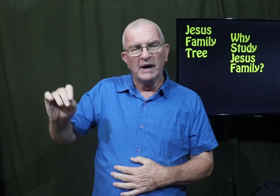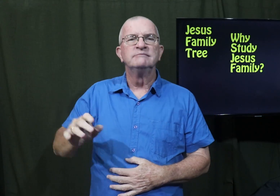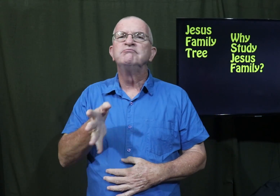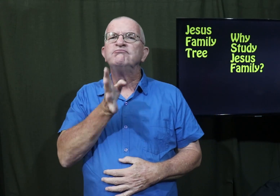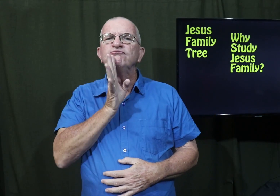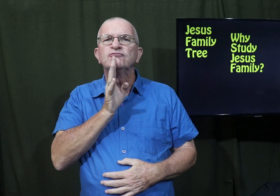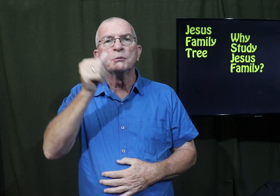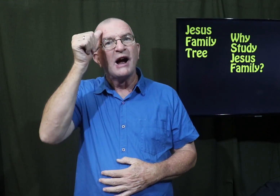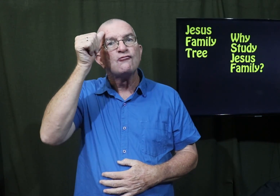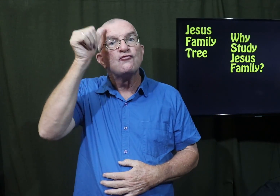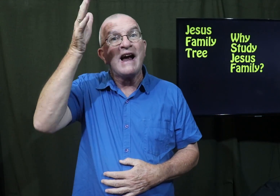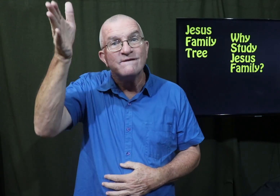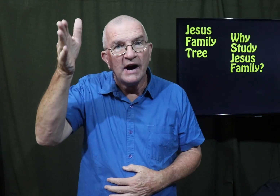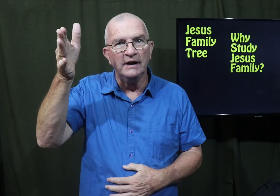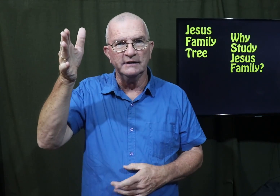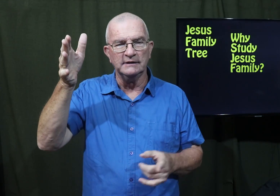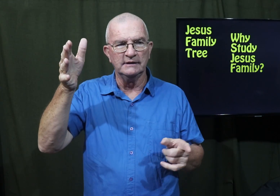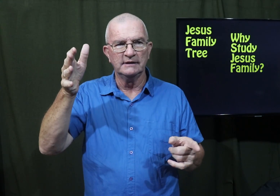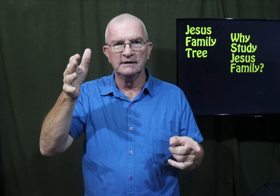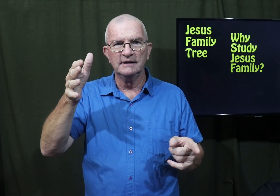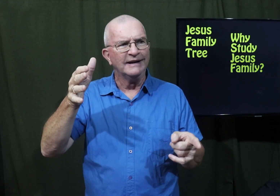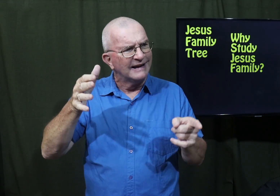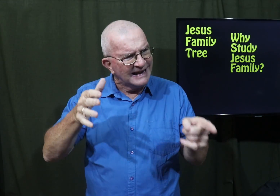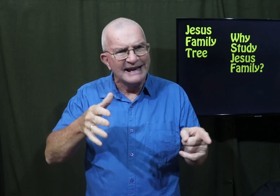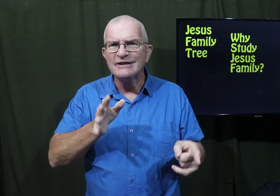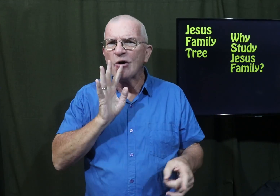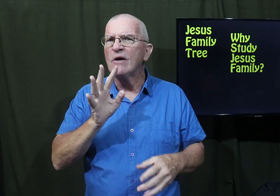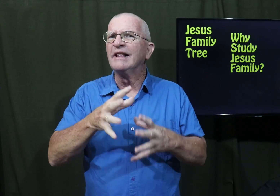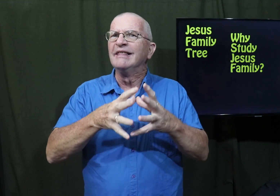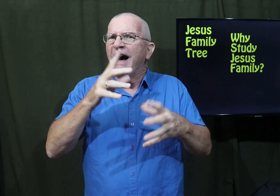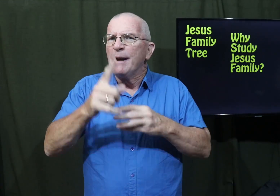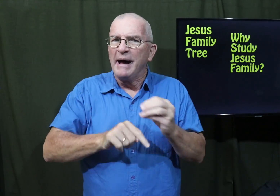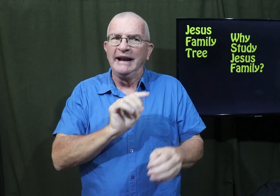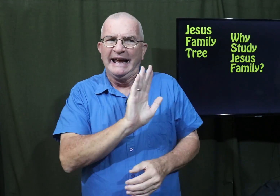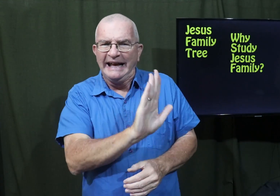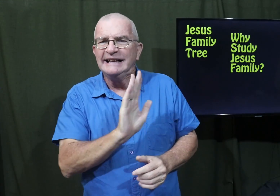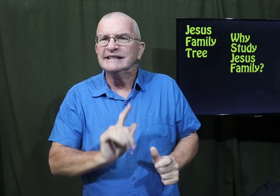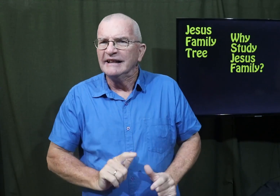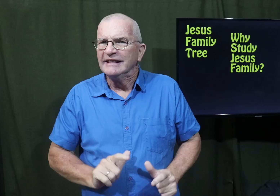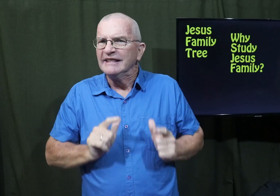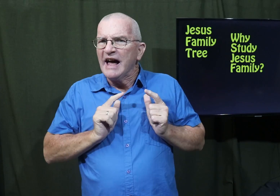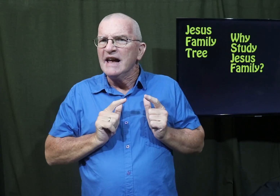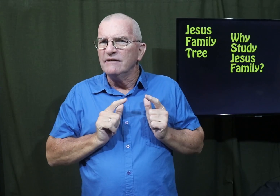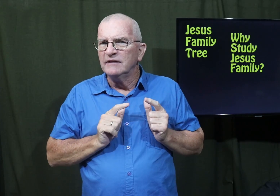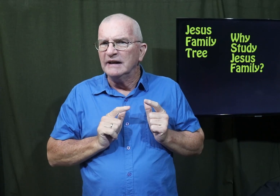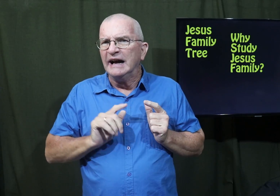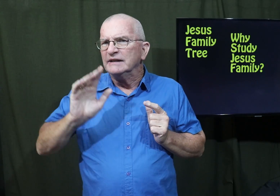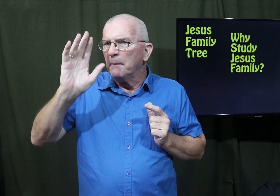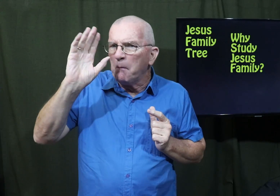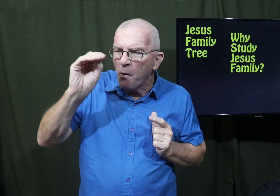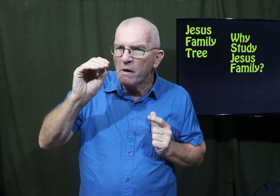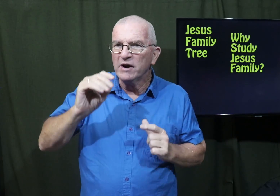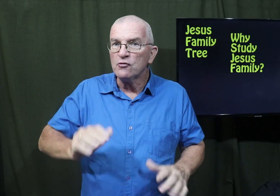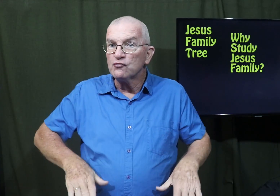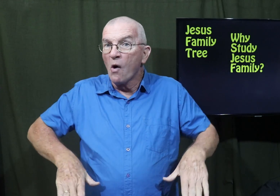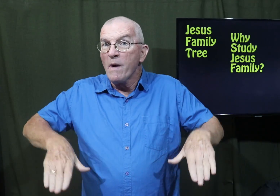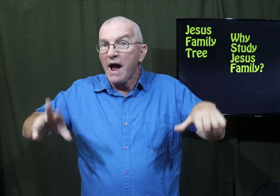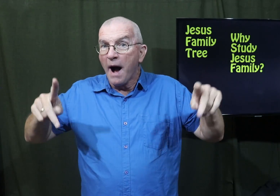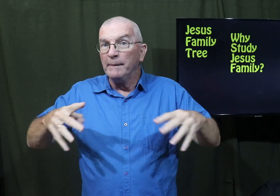When I was small I talked to my grandfather he talked a lot about his life as a boy